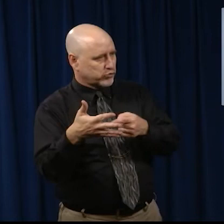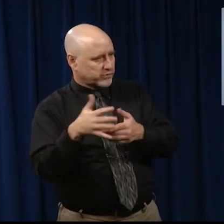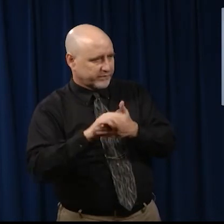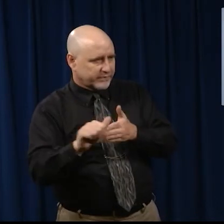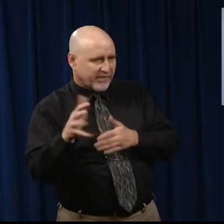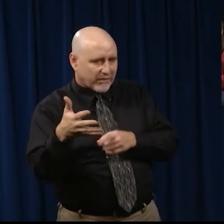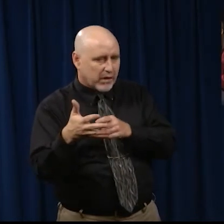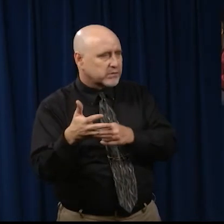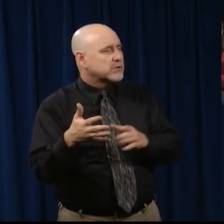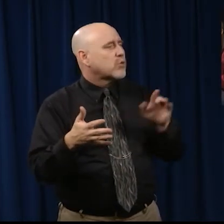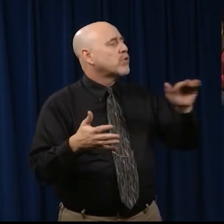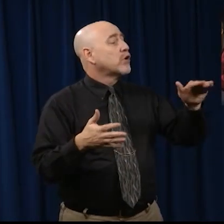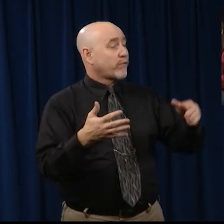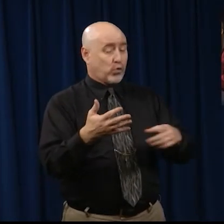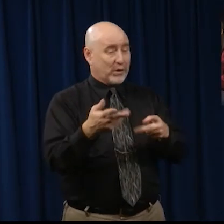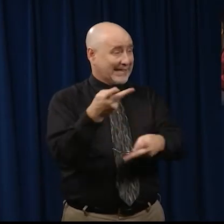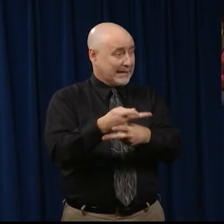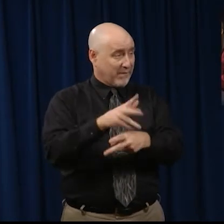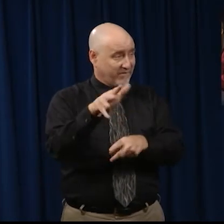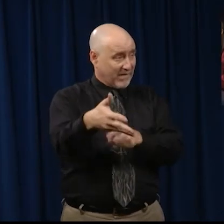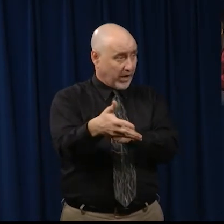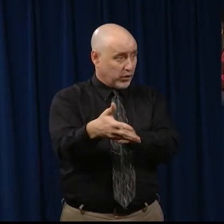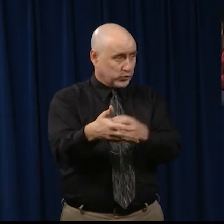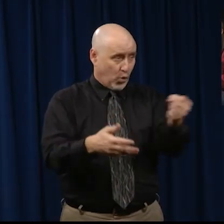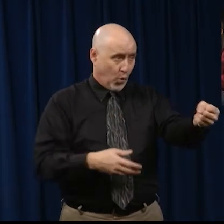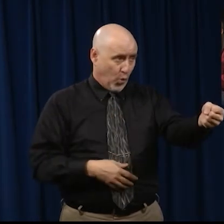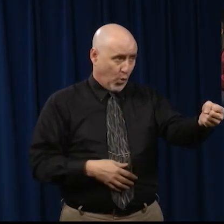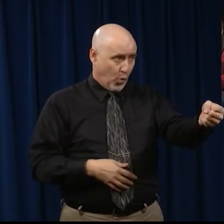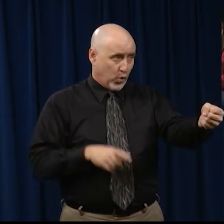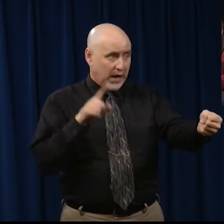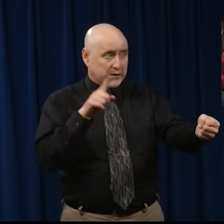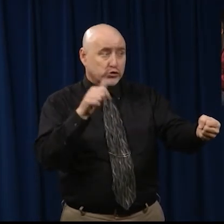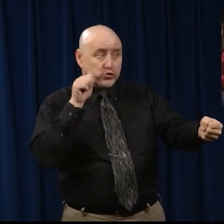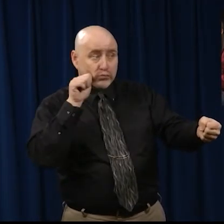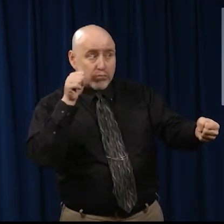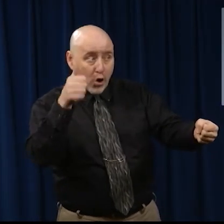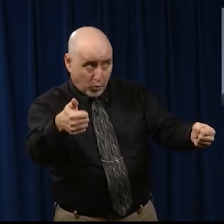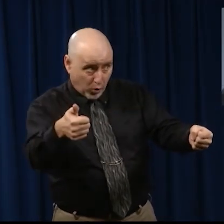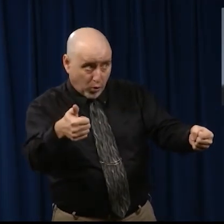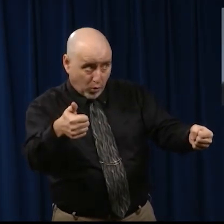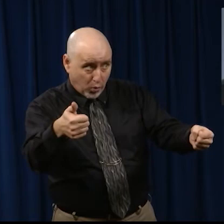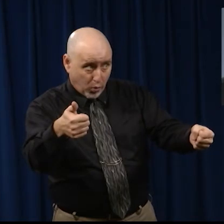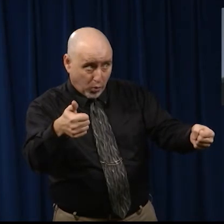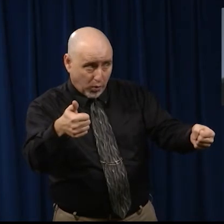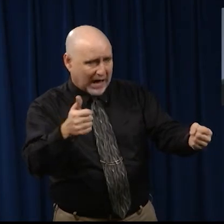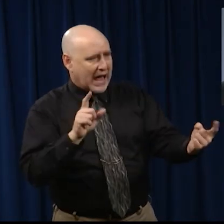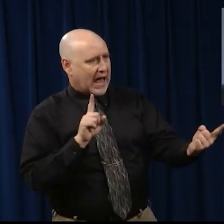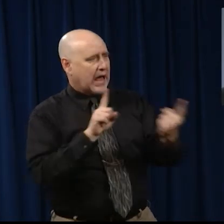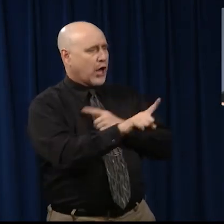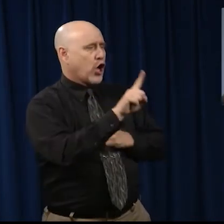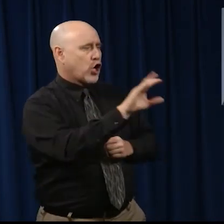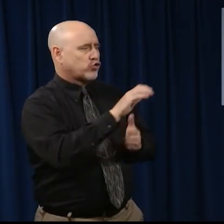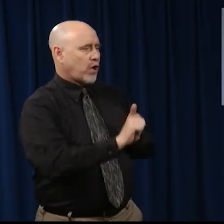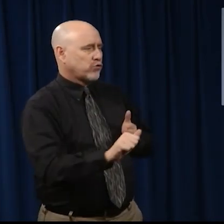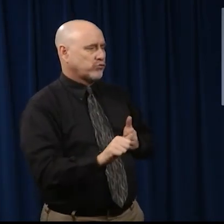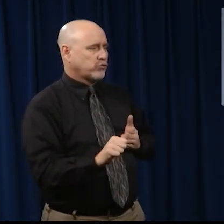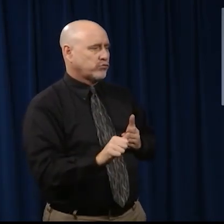$5 and someone said, if you'll hold on to that $5 until tomorrow, I'll give you $100.